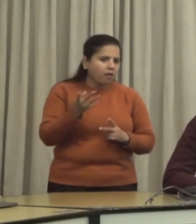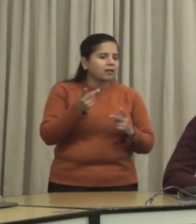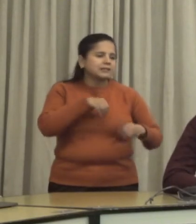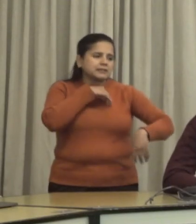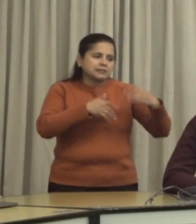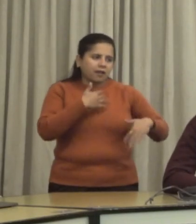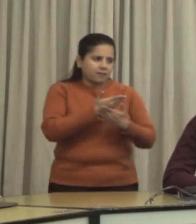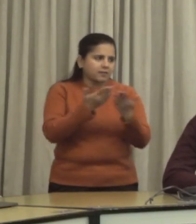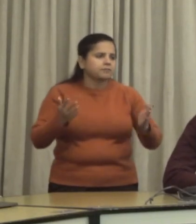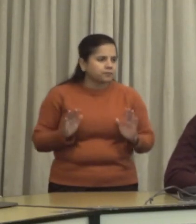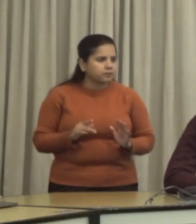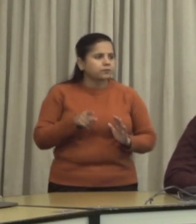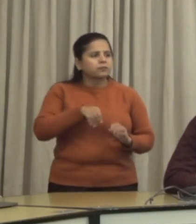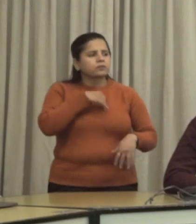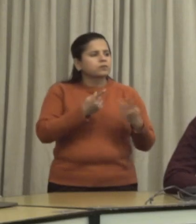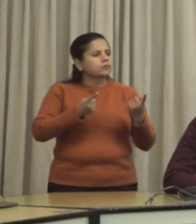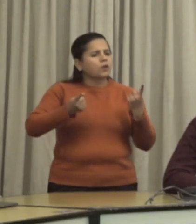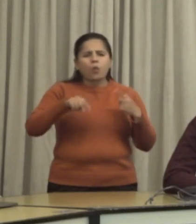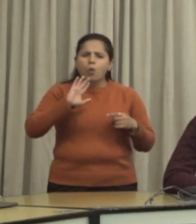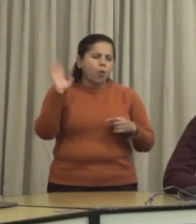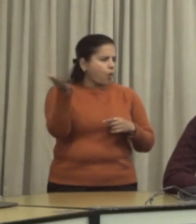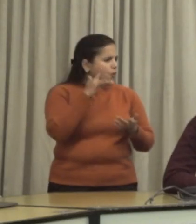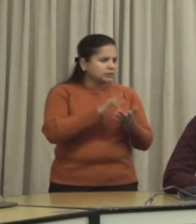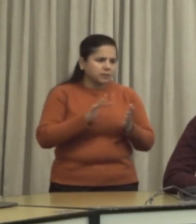suffering. And this language sounds the same everywhere.